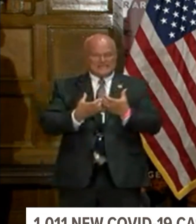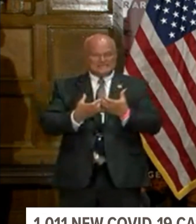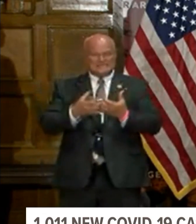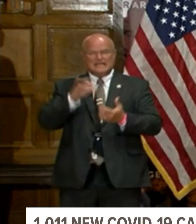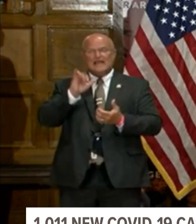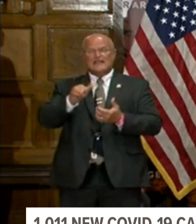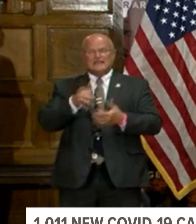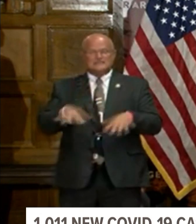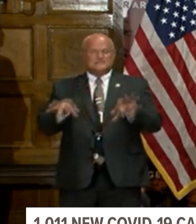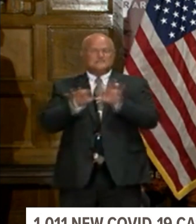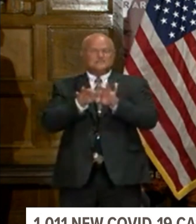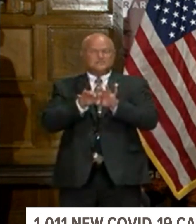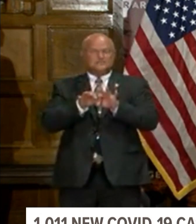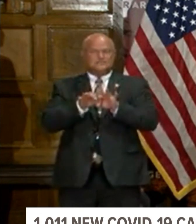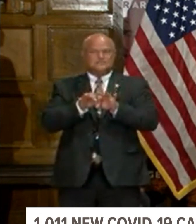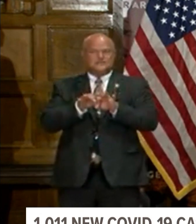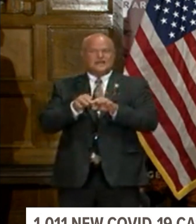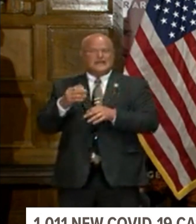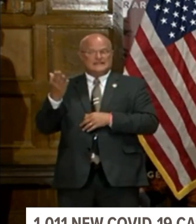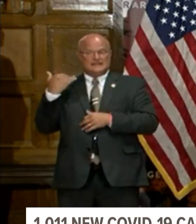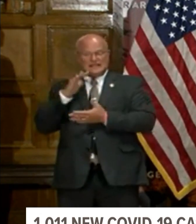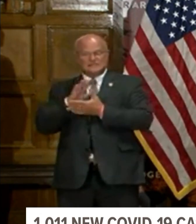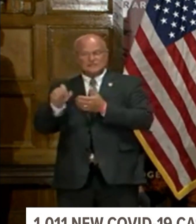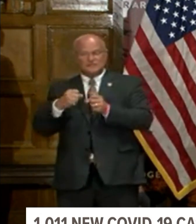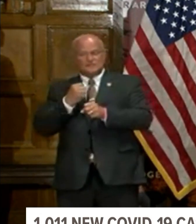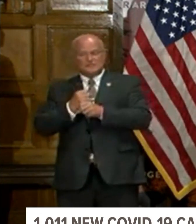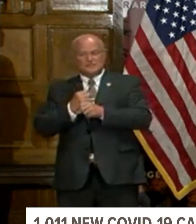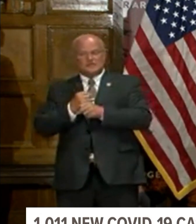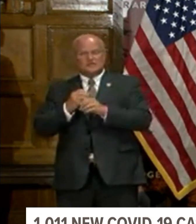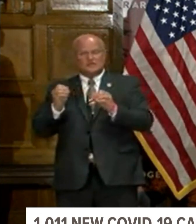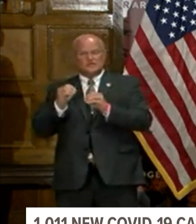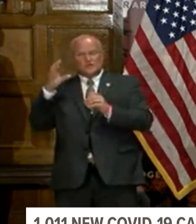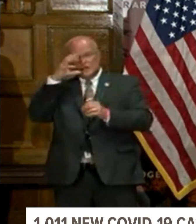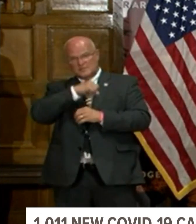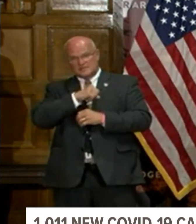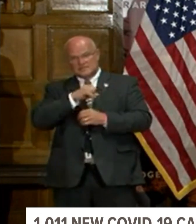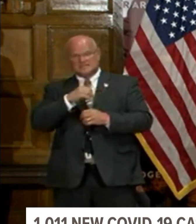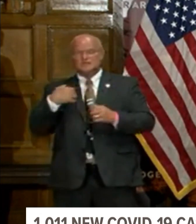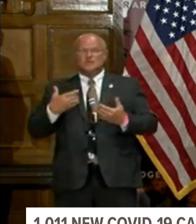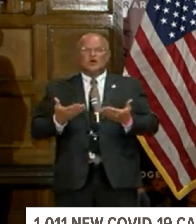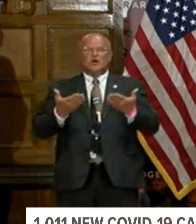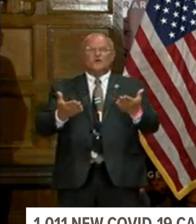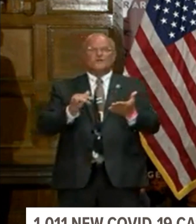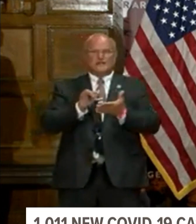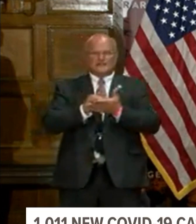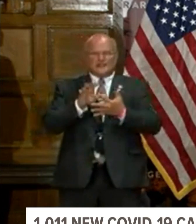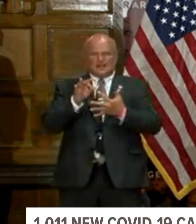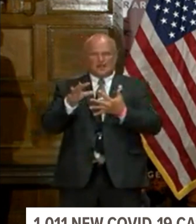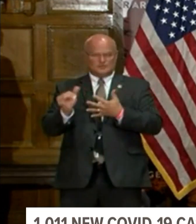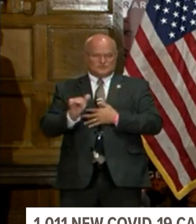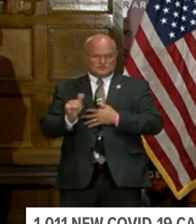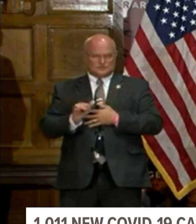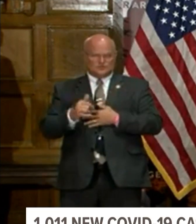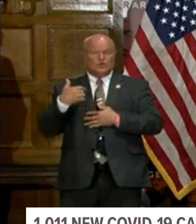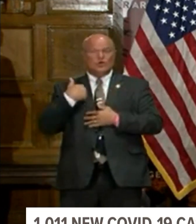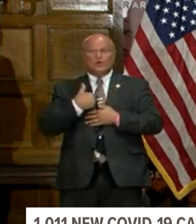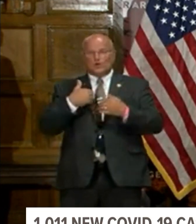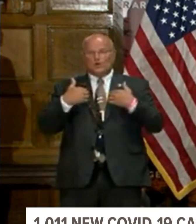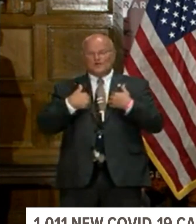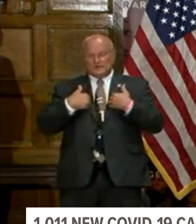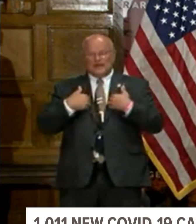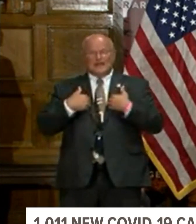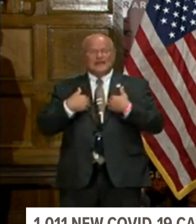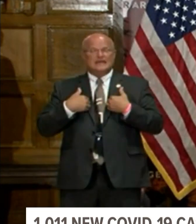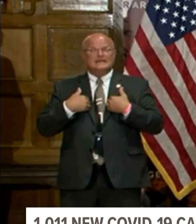the unfinished learning that happened last school year. So we are offering that option as well. And we've had